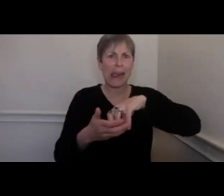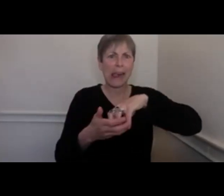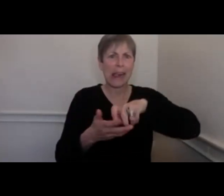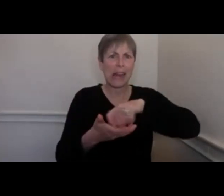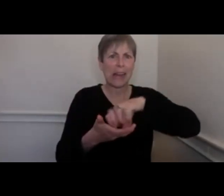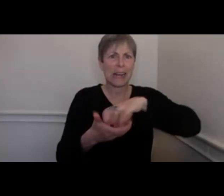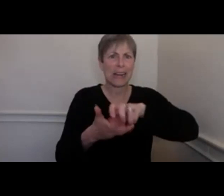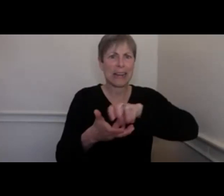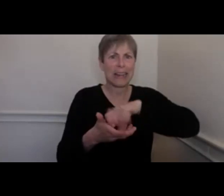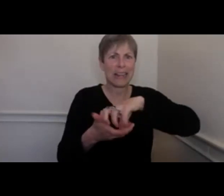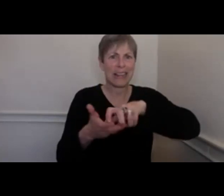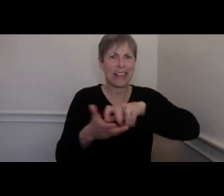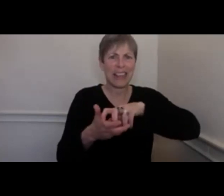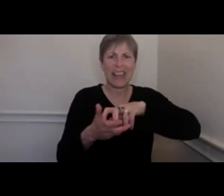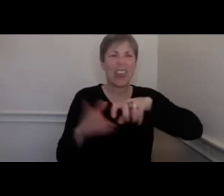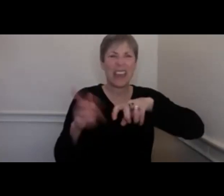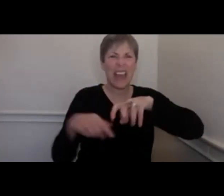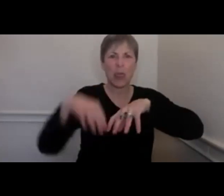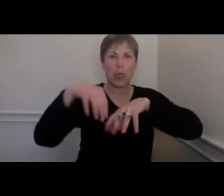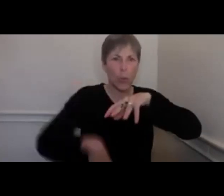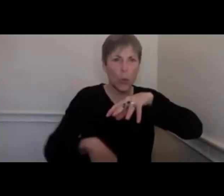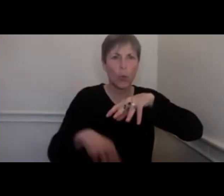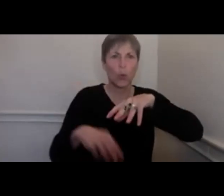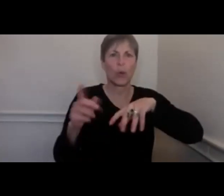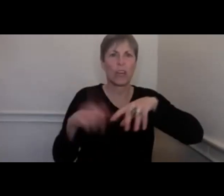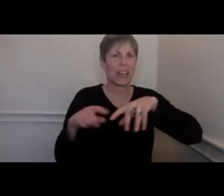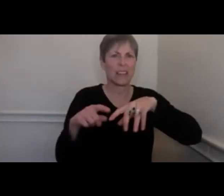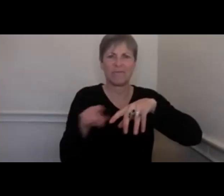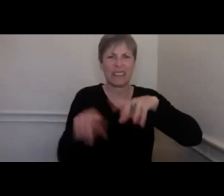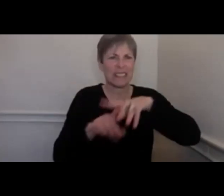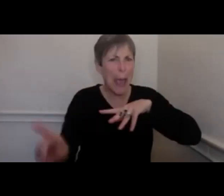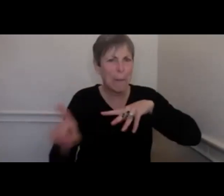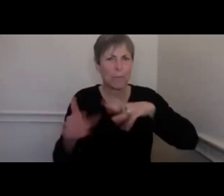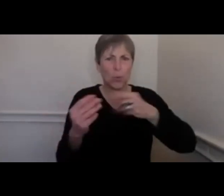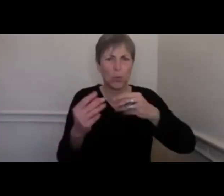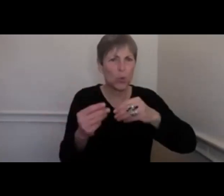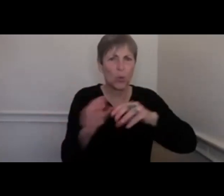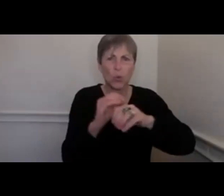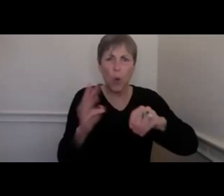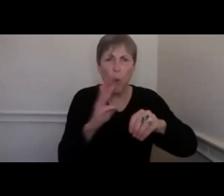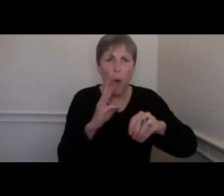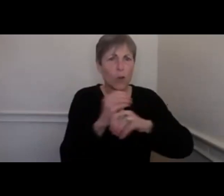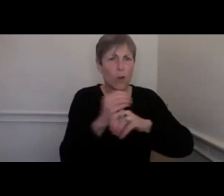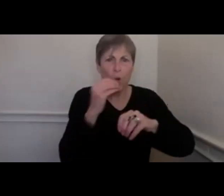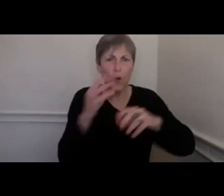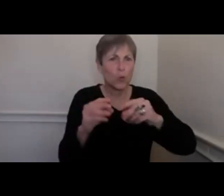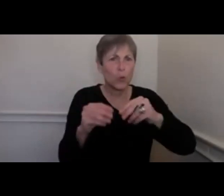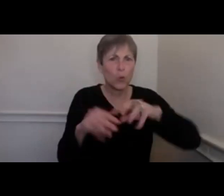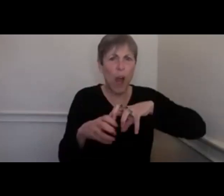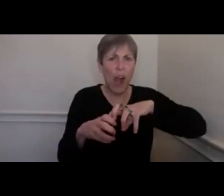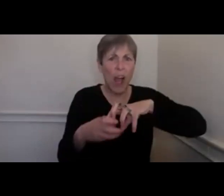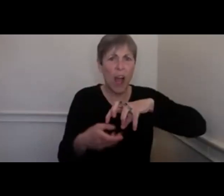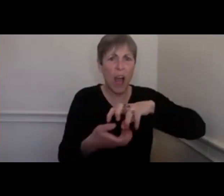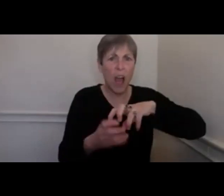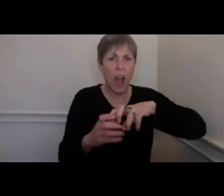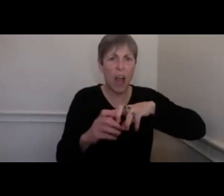that waterless, nutrientless thing that they have come up against. So they start growing as quickly as they